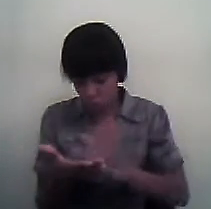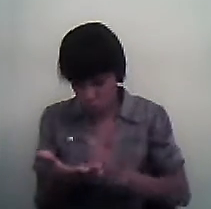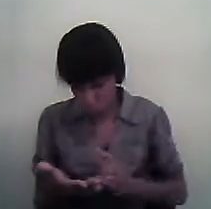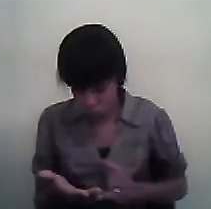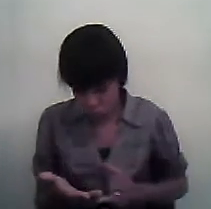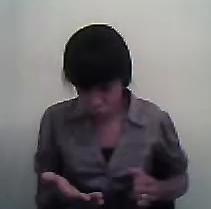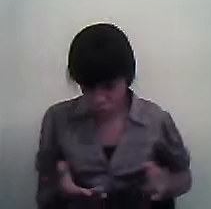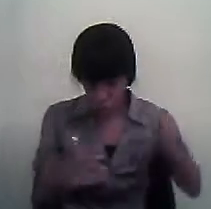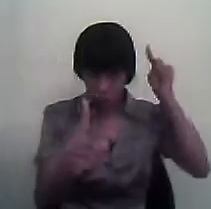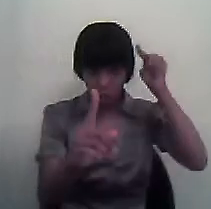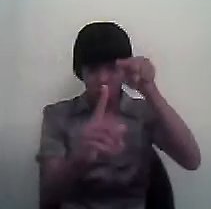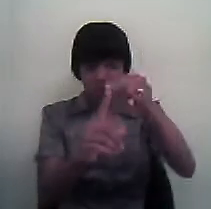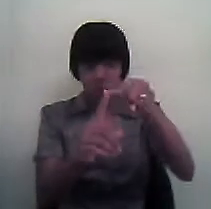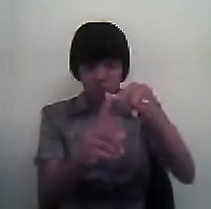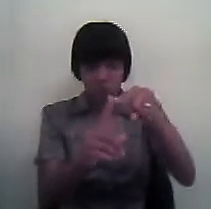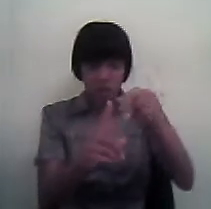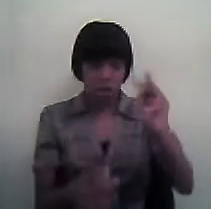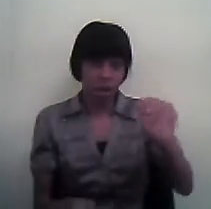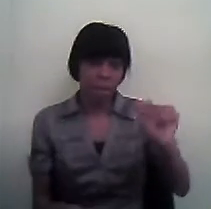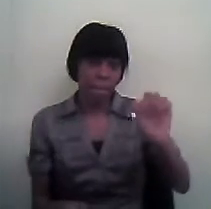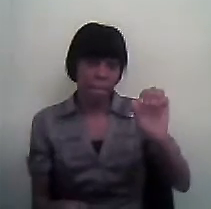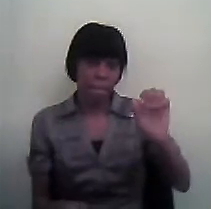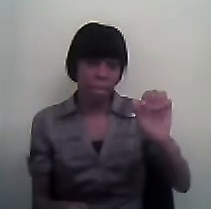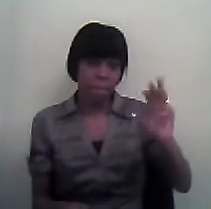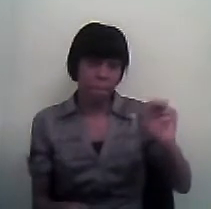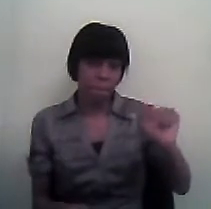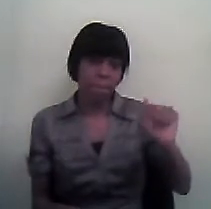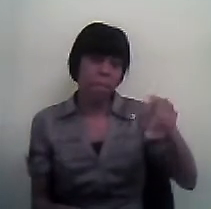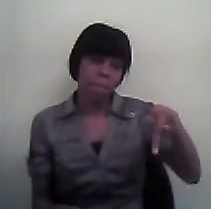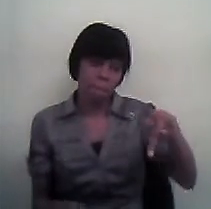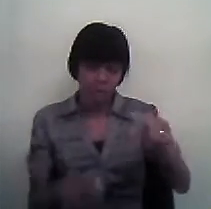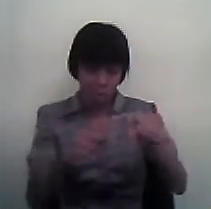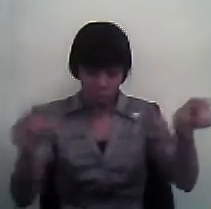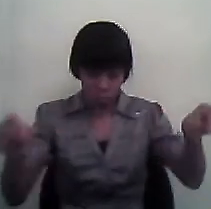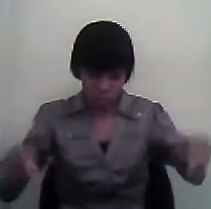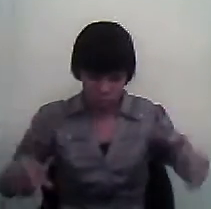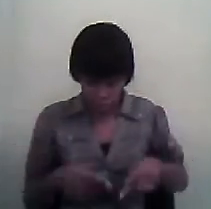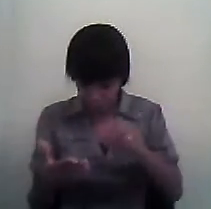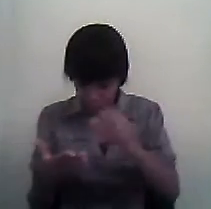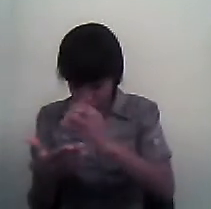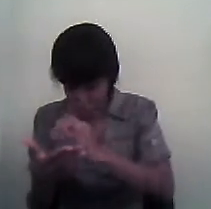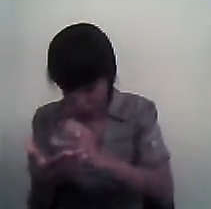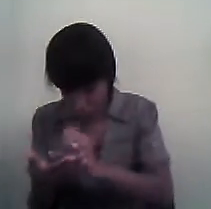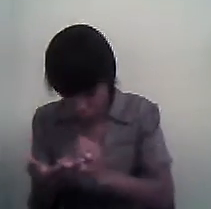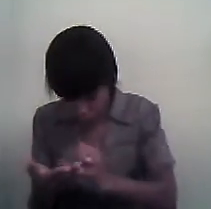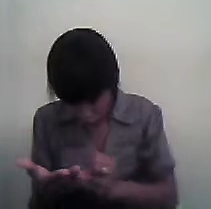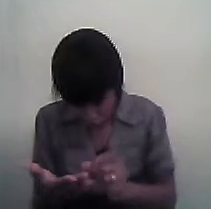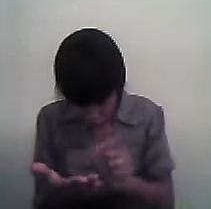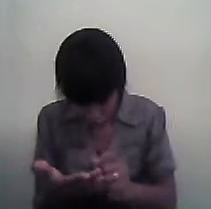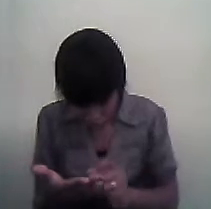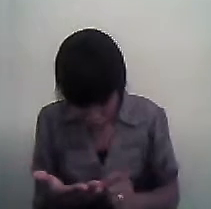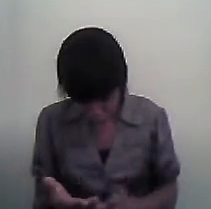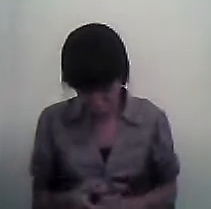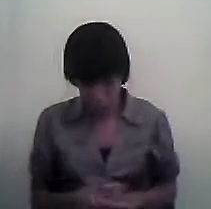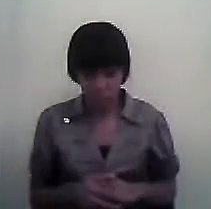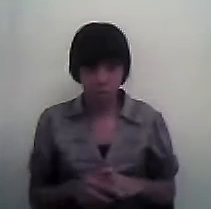number of things. It could be a timeline, it could be clustering. It depends on what the pattern of organization was in that reading that they were doing, and often